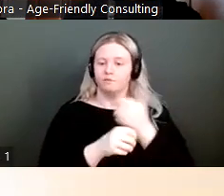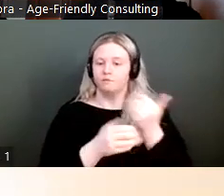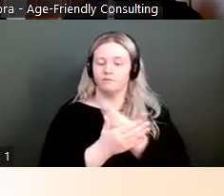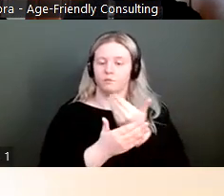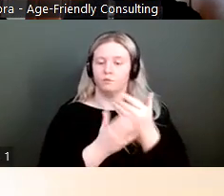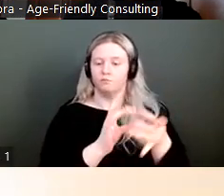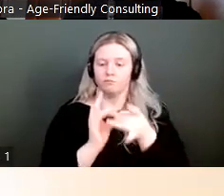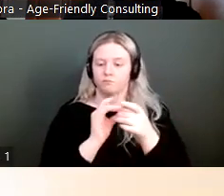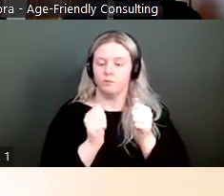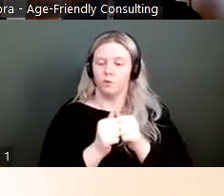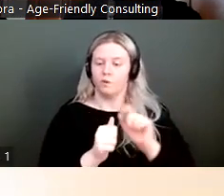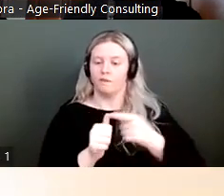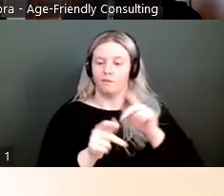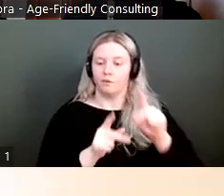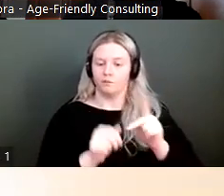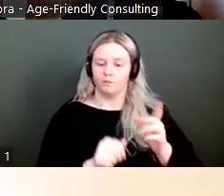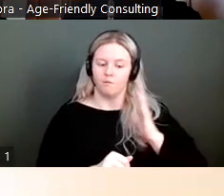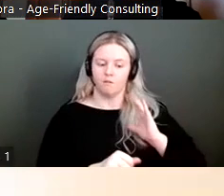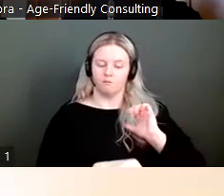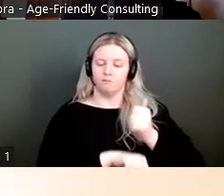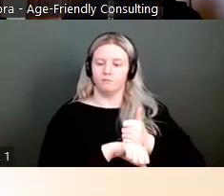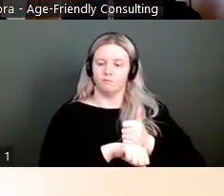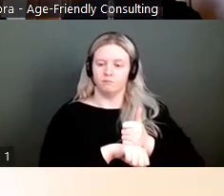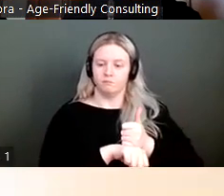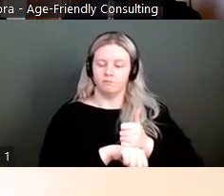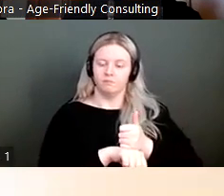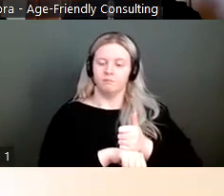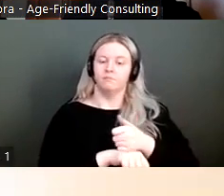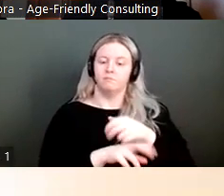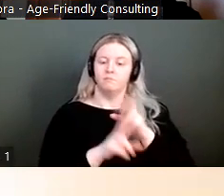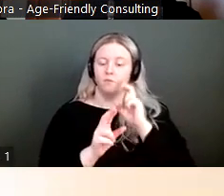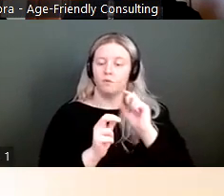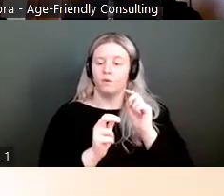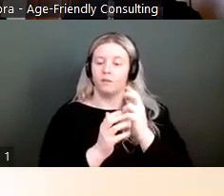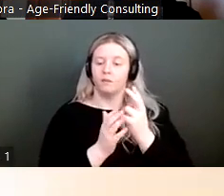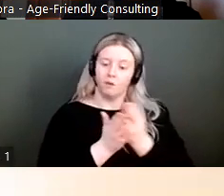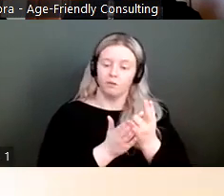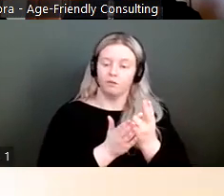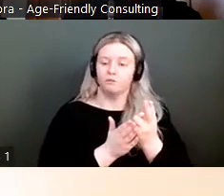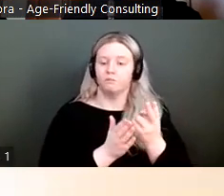peoples of this land, one that is based in honor and deep respect.